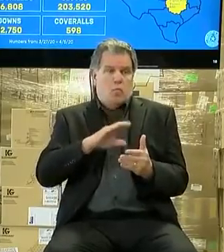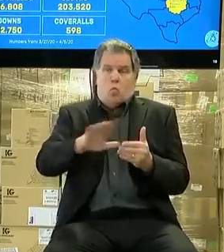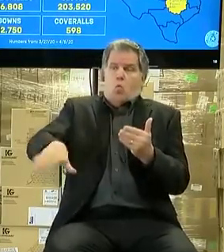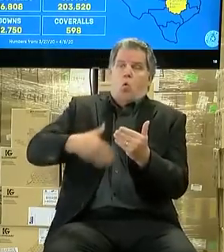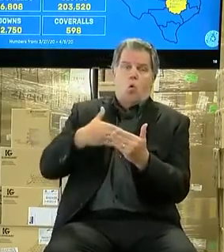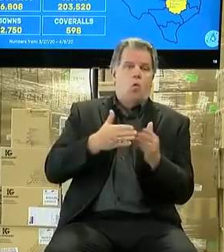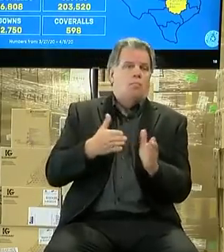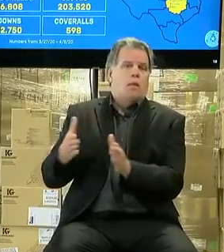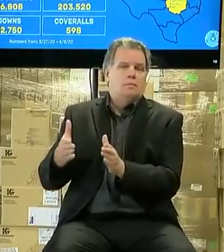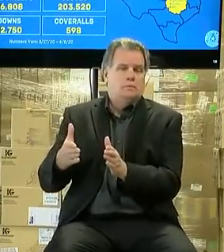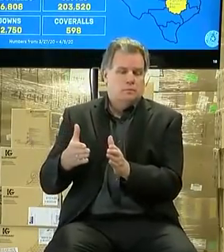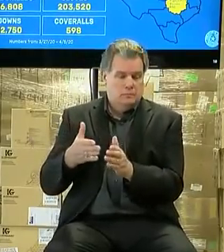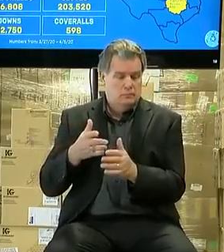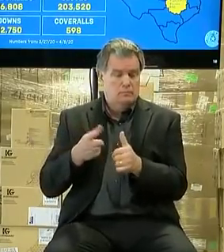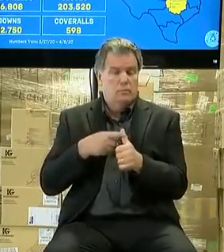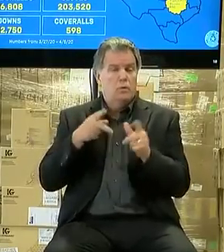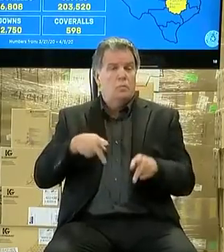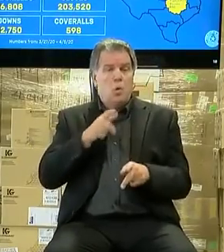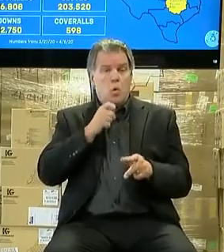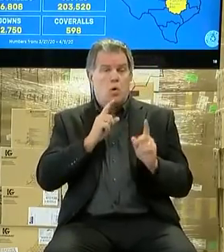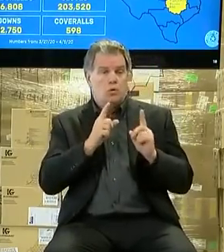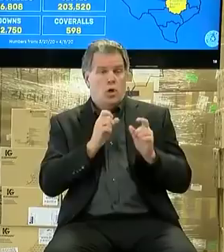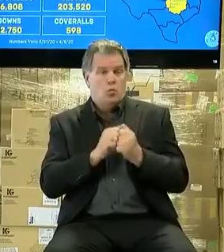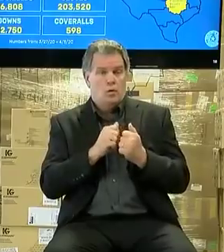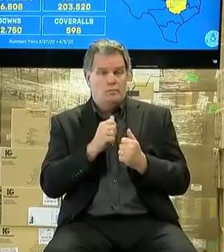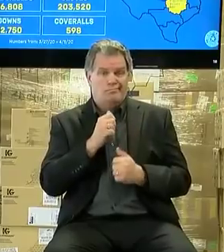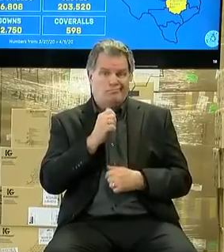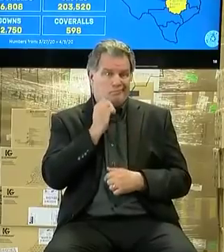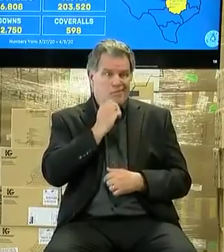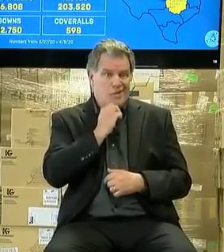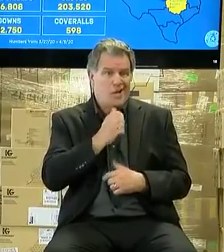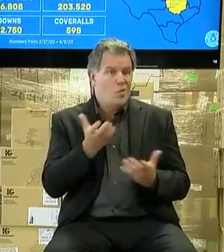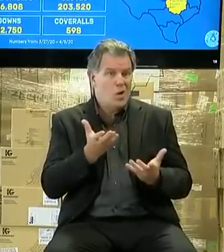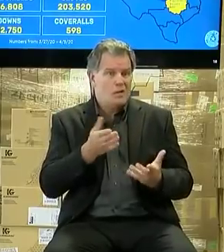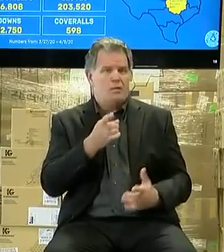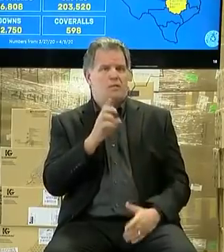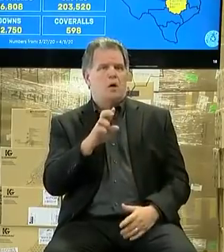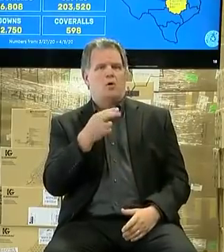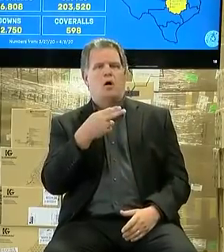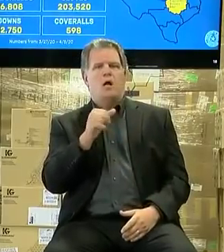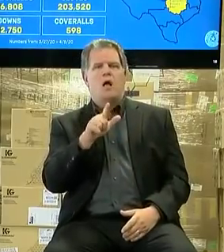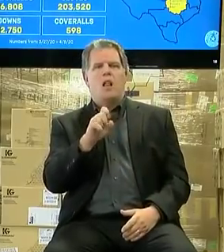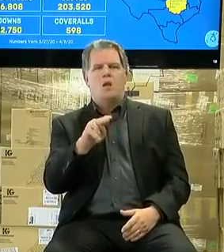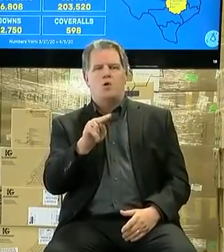The first person I talked to, and a person I talk to pretty much on a daily basis, is Dr. Hellerstedt.